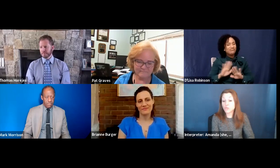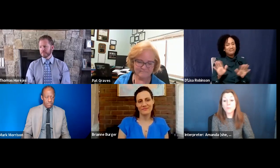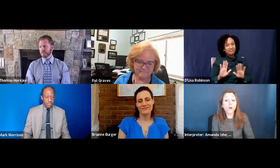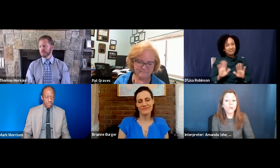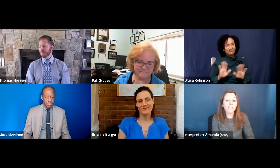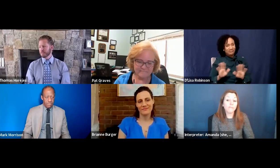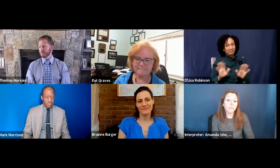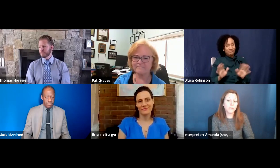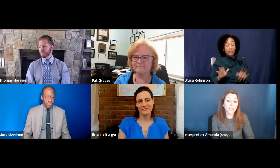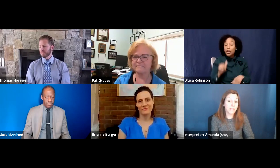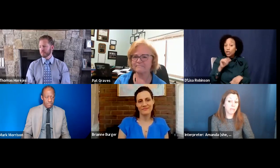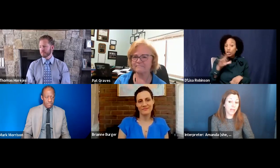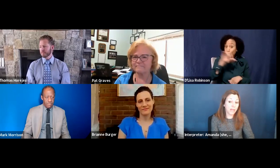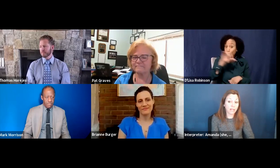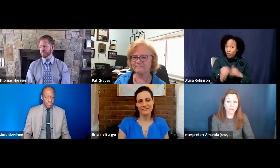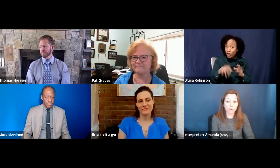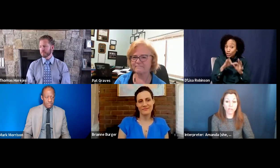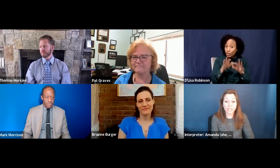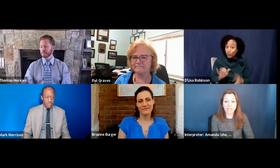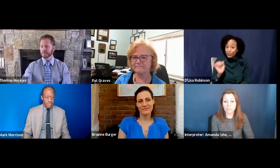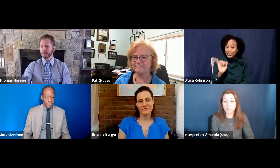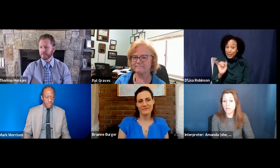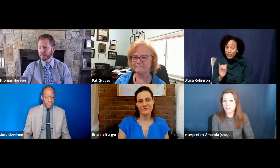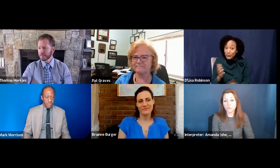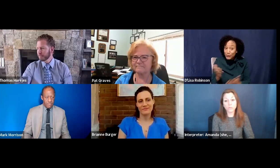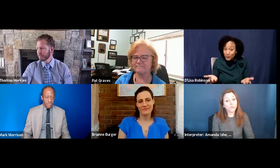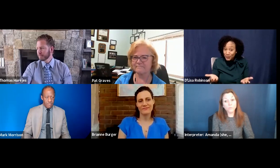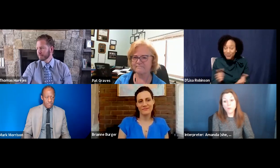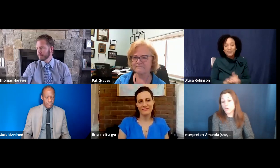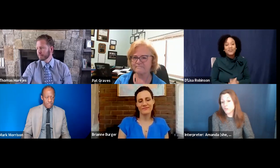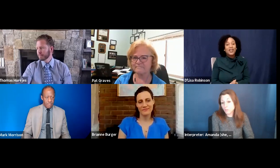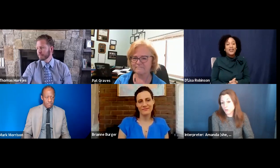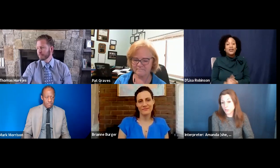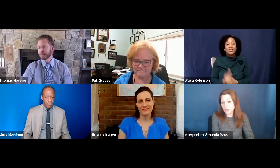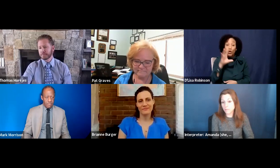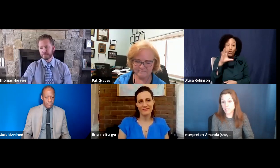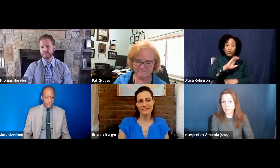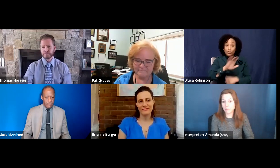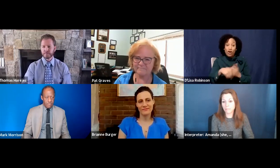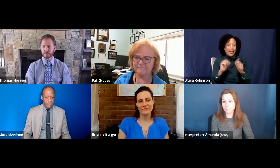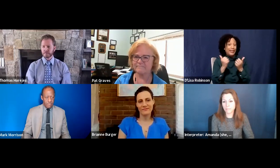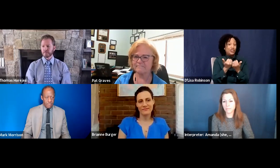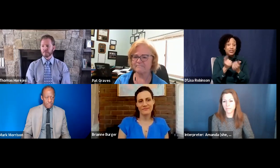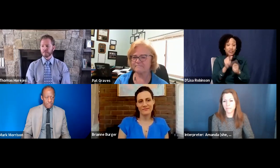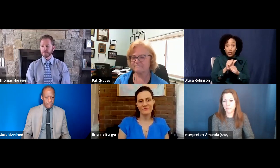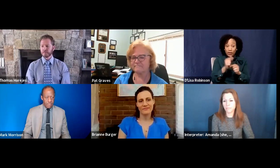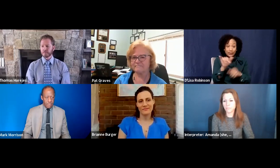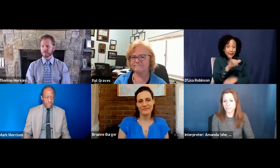Don't assume that all deaf people need the same thing and that they're all the same. Don't assume all interpreters are going to be the same.